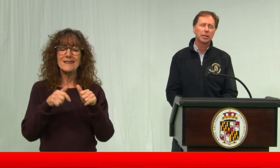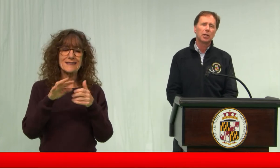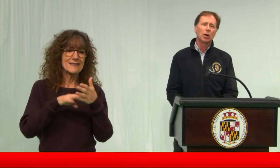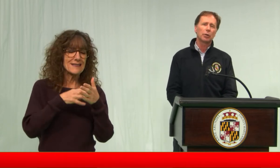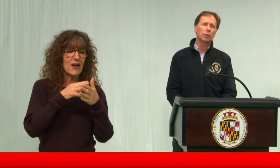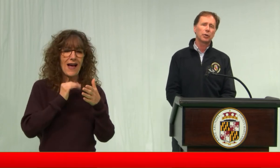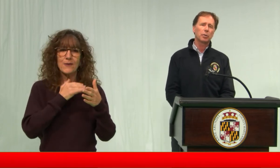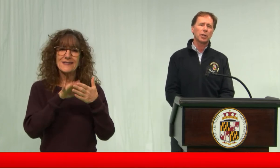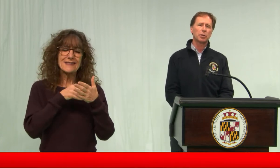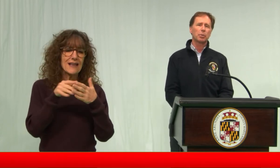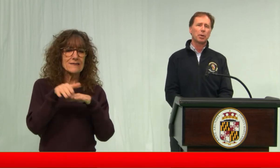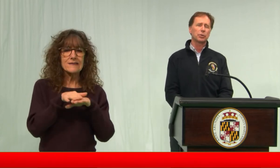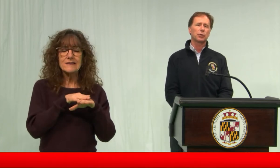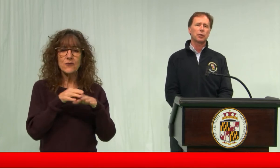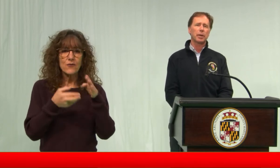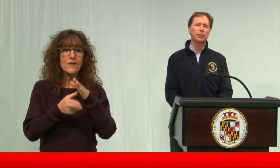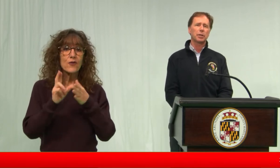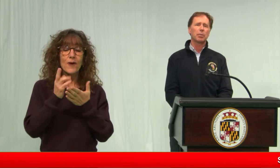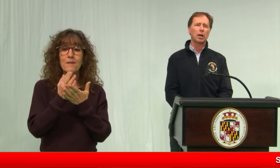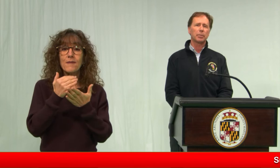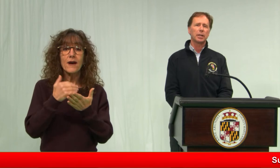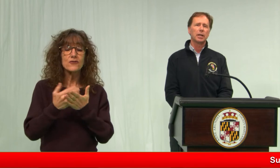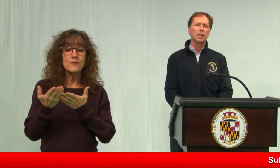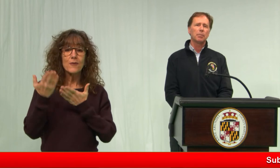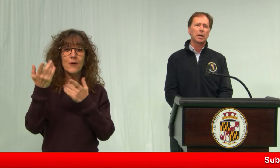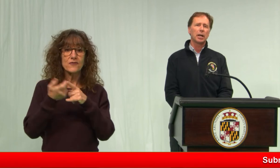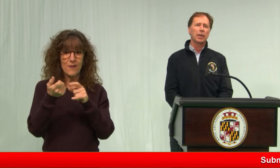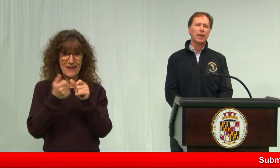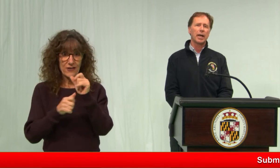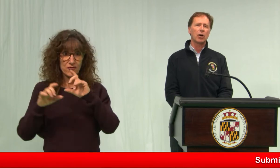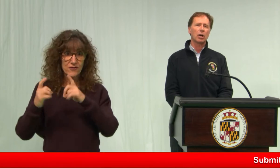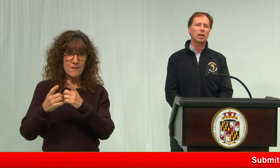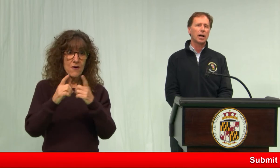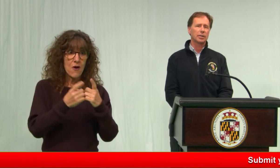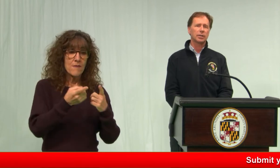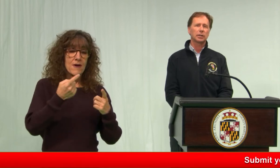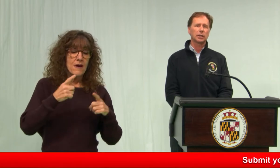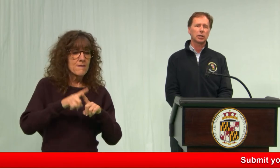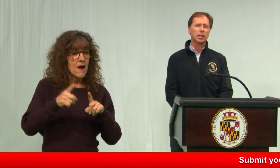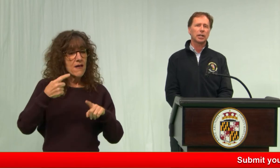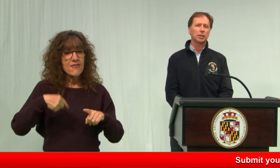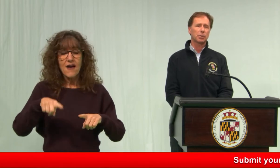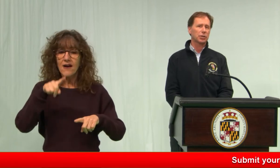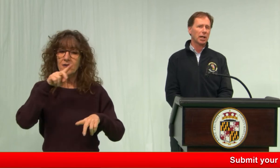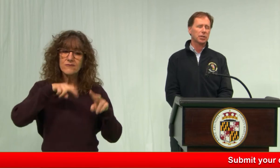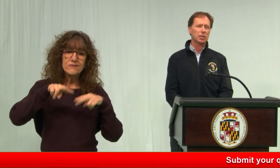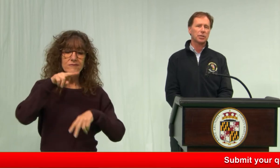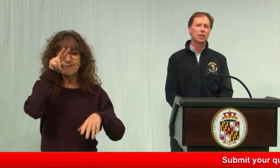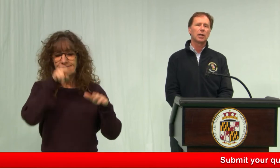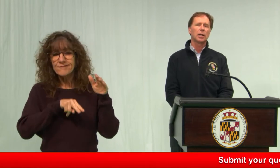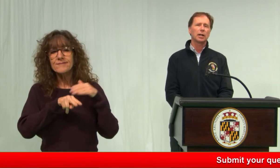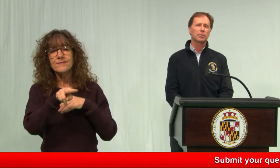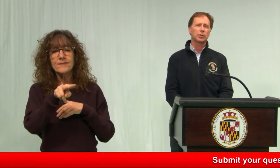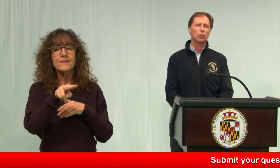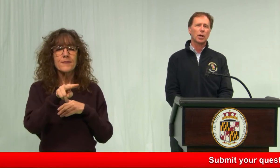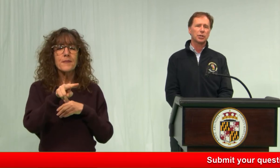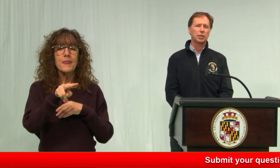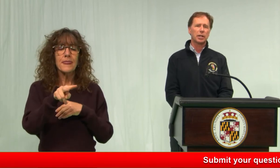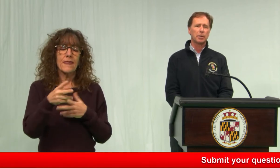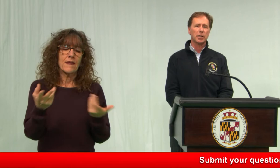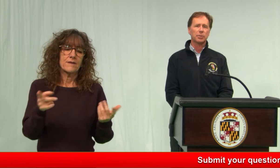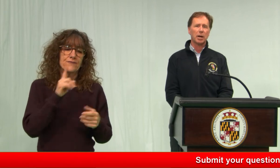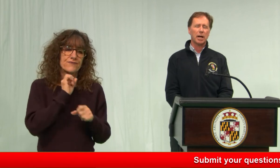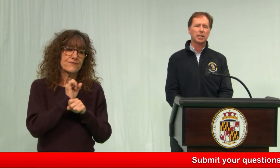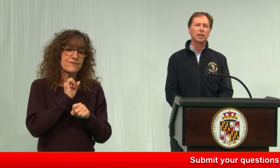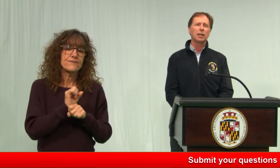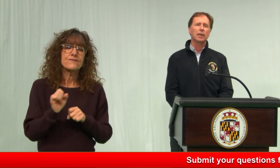a little bit on reviewing budget proposals from every department, but they are constantly looking at the projections. There's no question